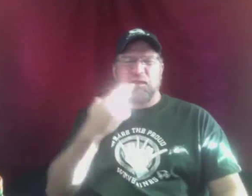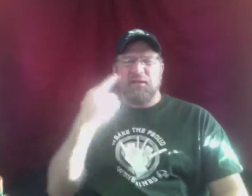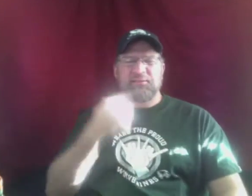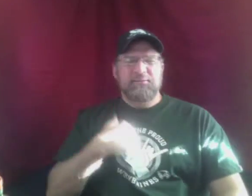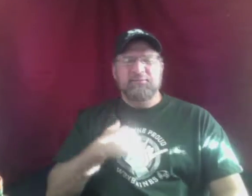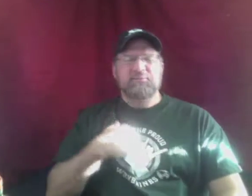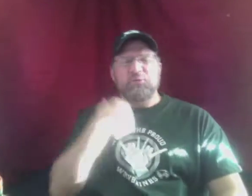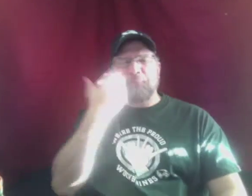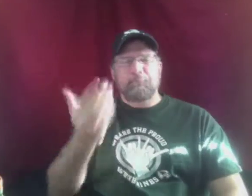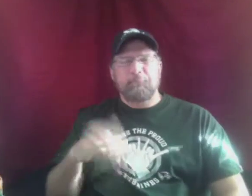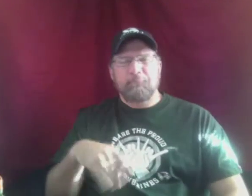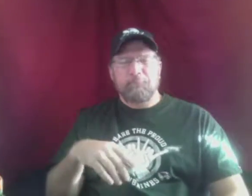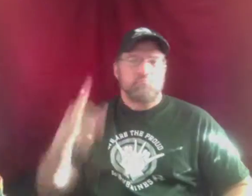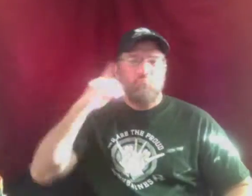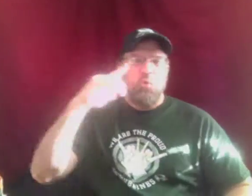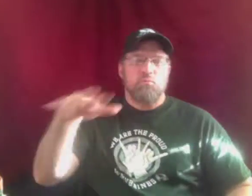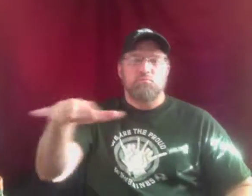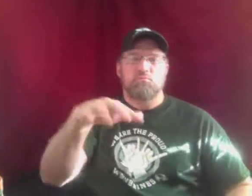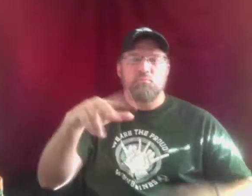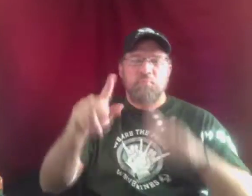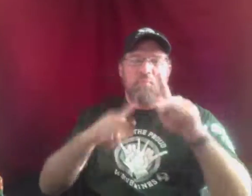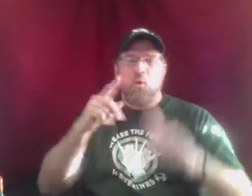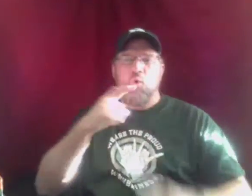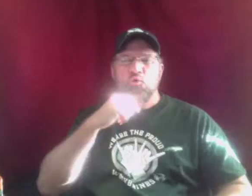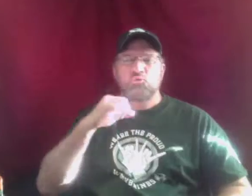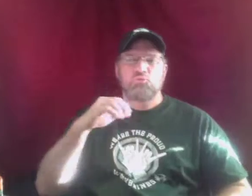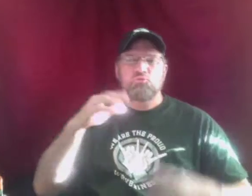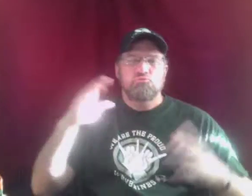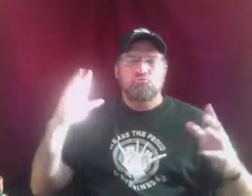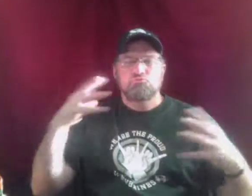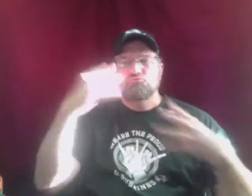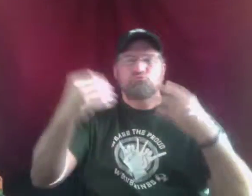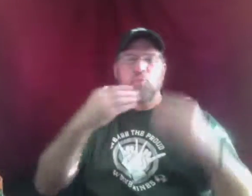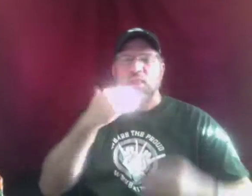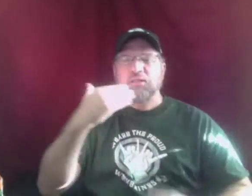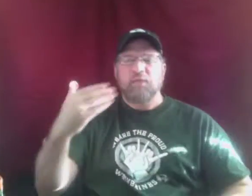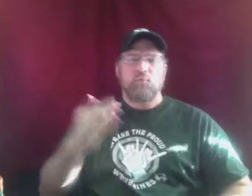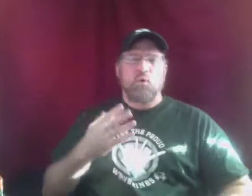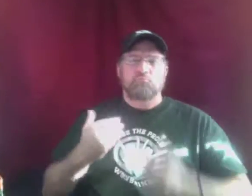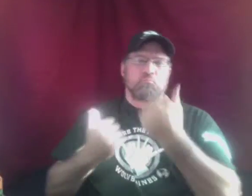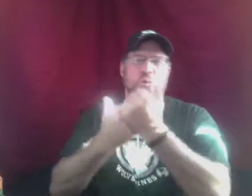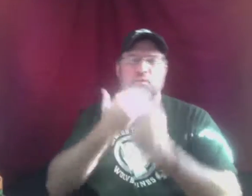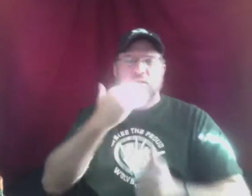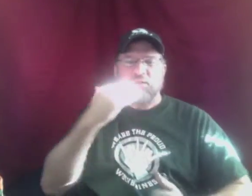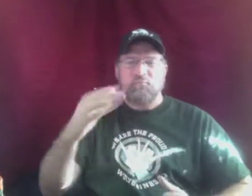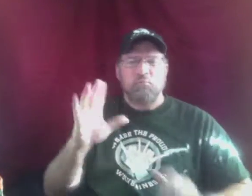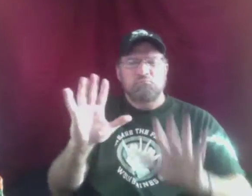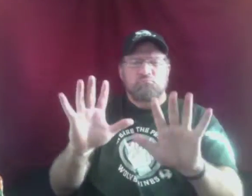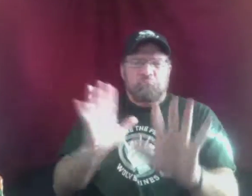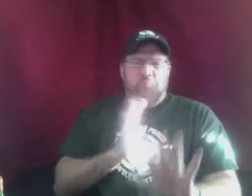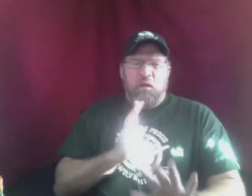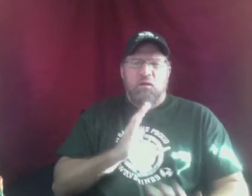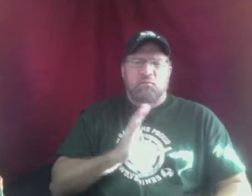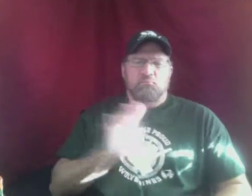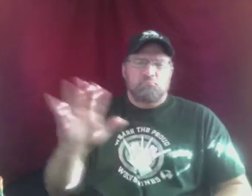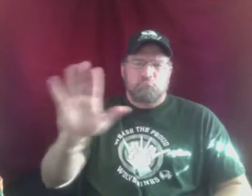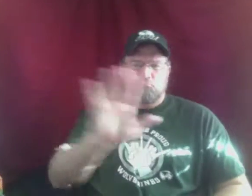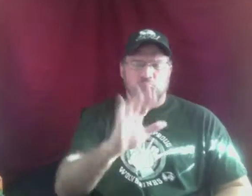Check out what I got for asking out. Well, for starters, I wouldn't help him plan a date for another girl. You need to